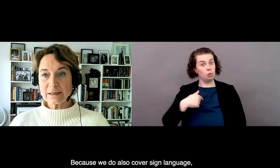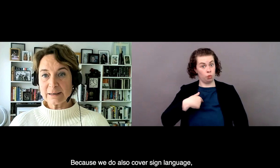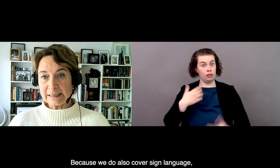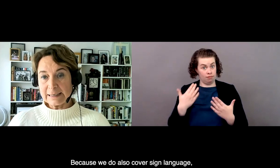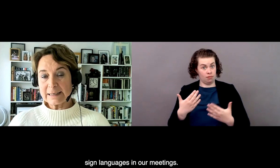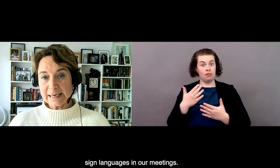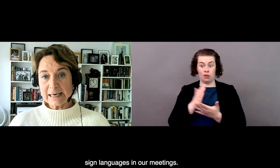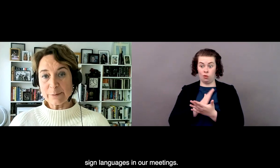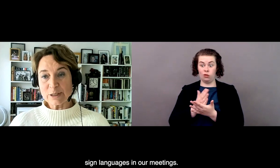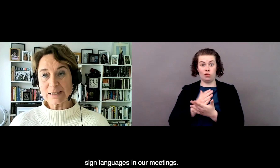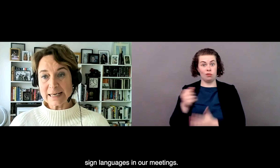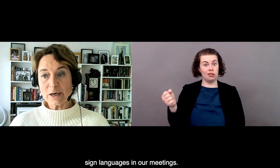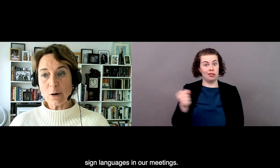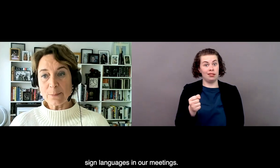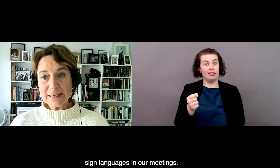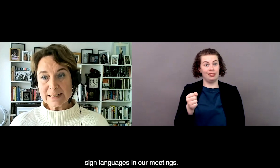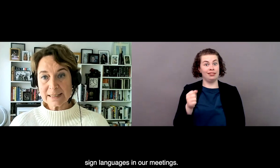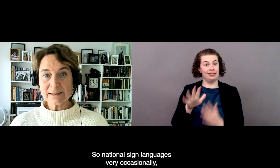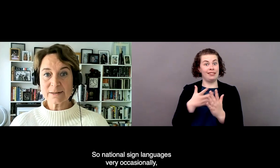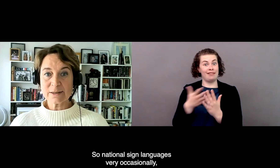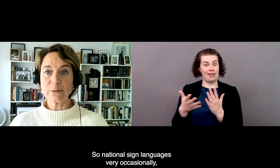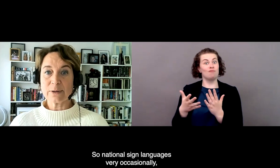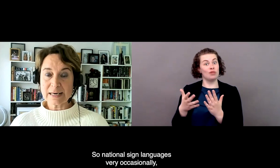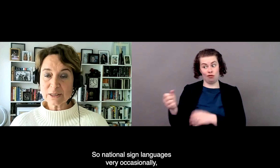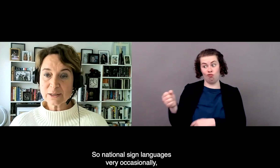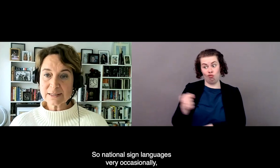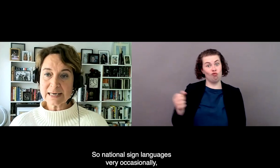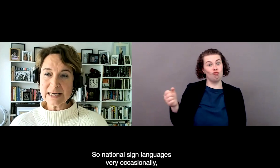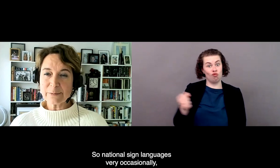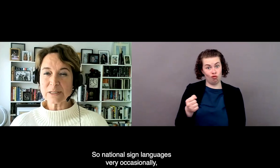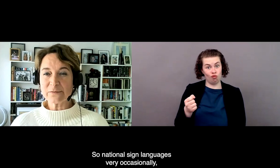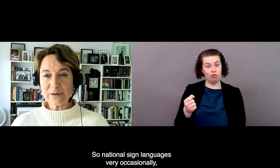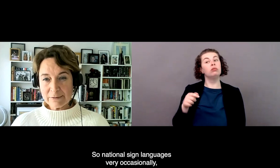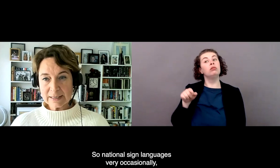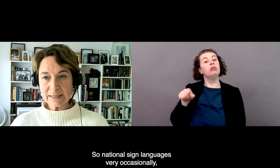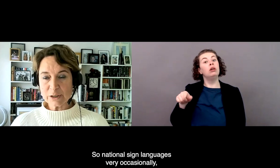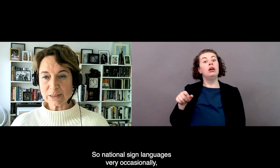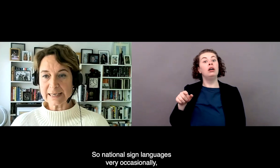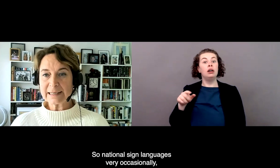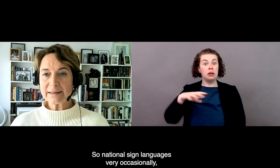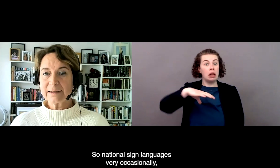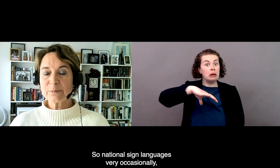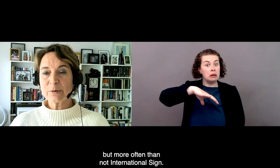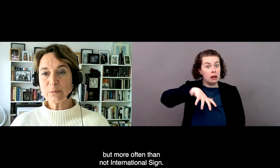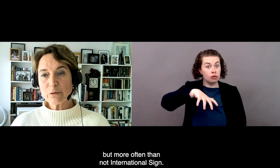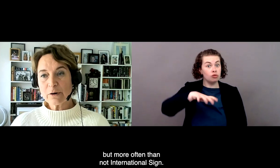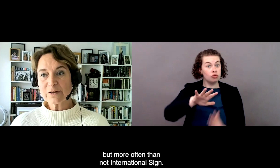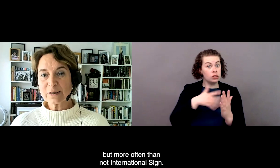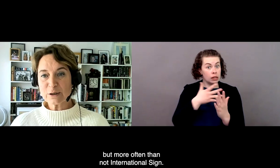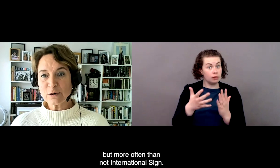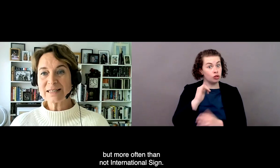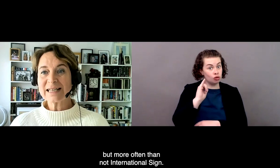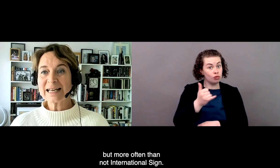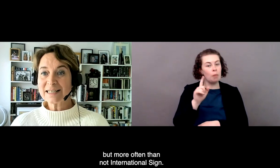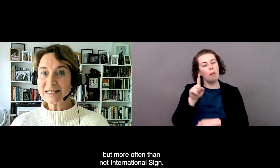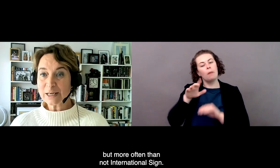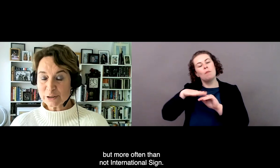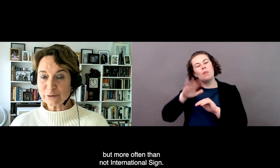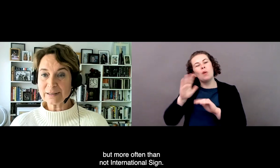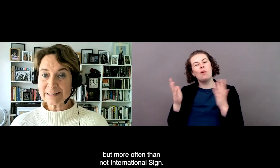in our meetings. So national sign languages very occasionally, but more often than not, international